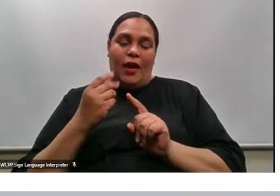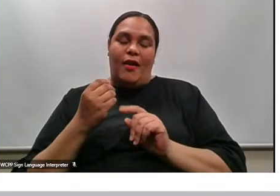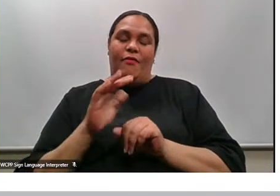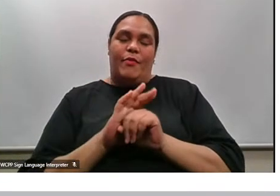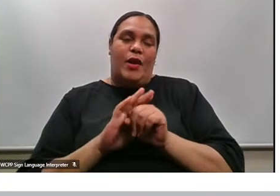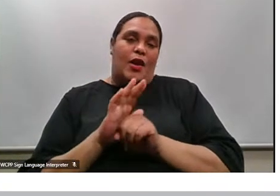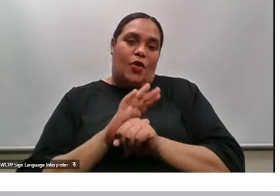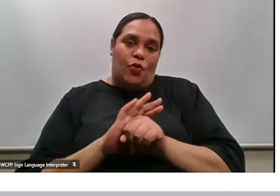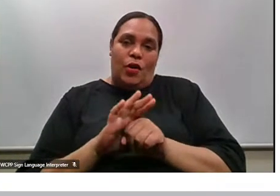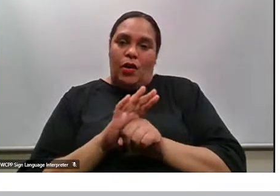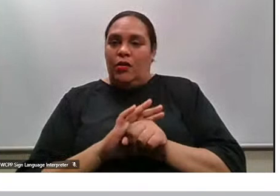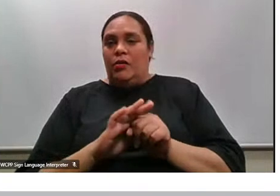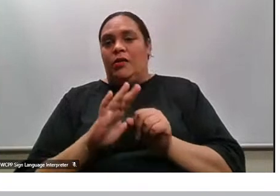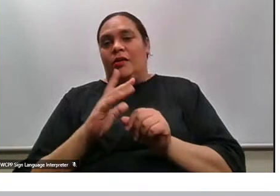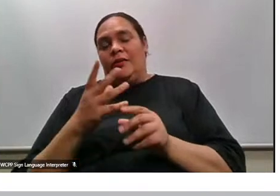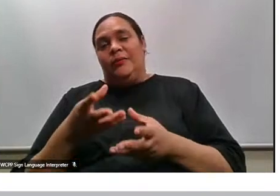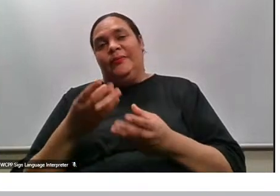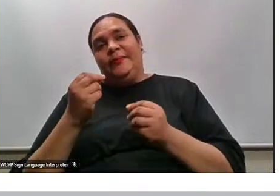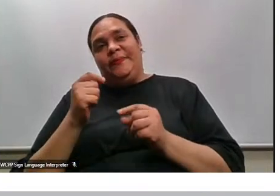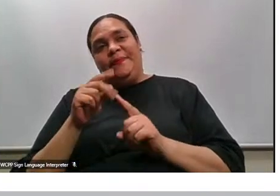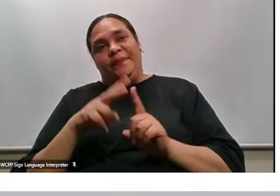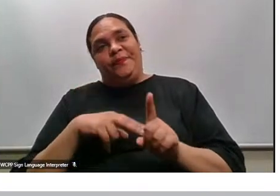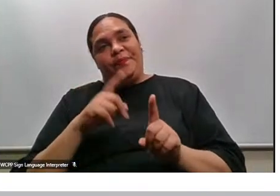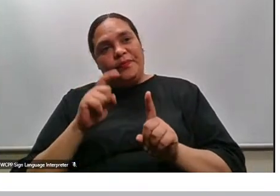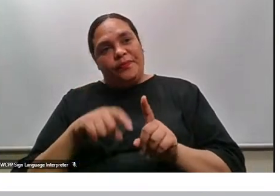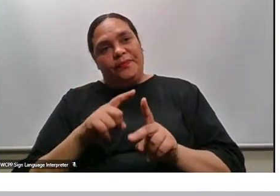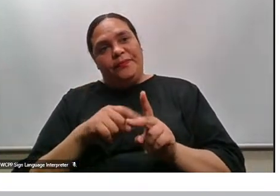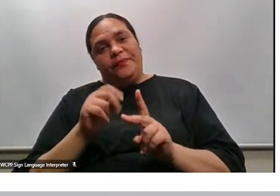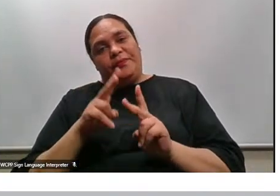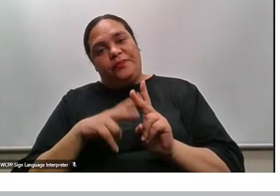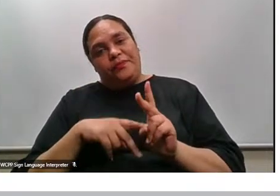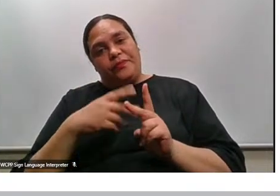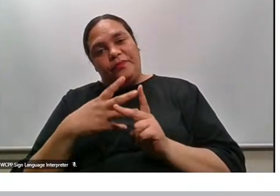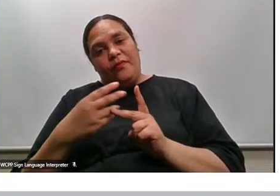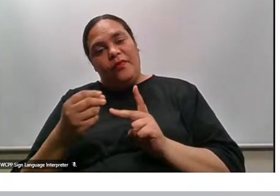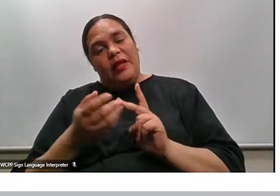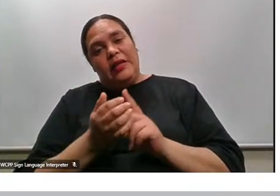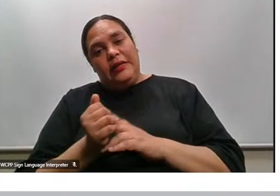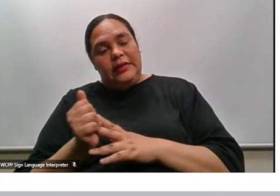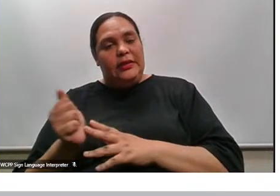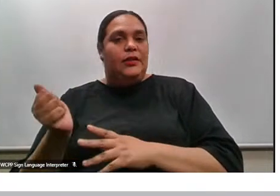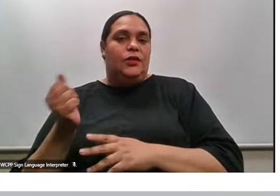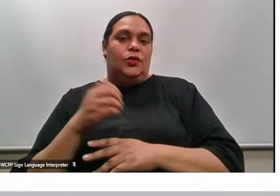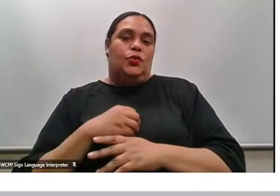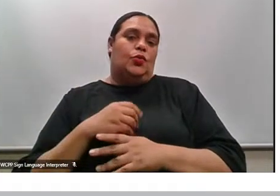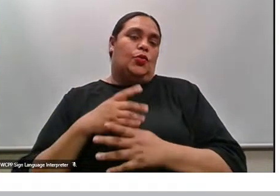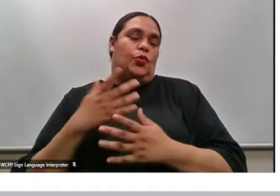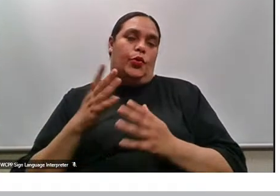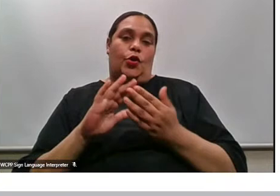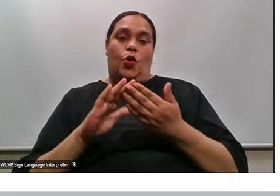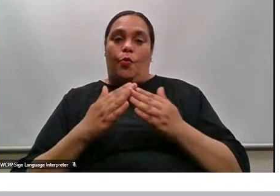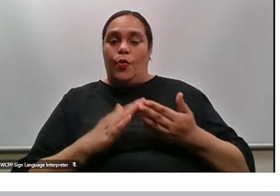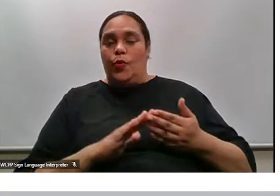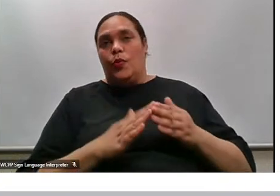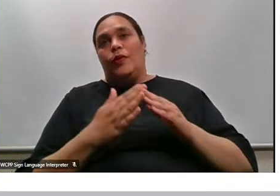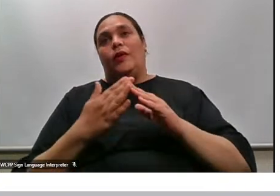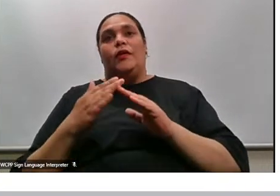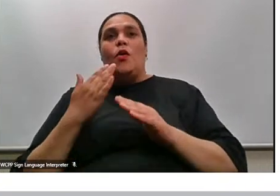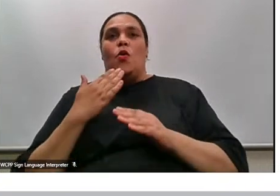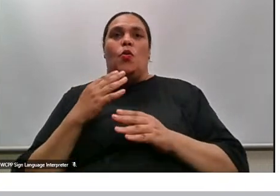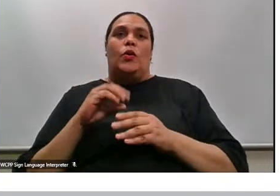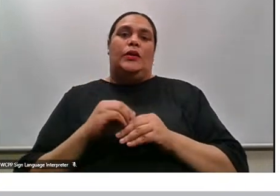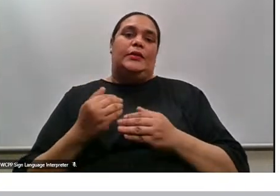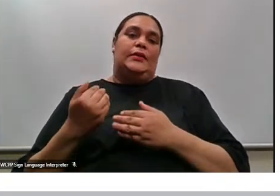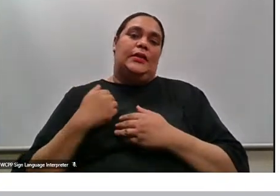of obtaining compliance. Compliance ultimately leads to communities being in a